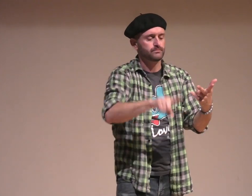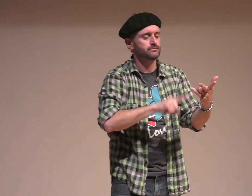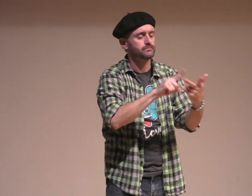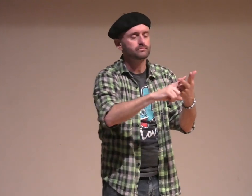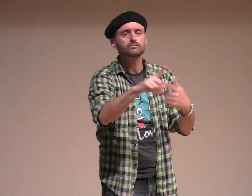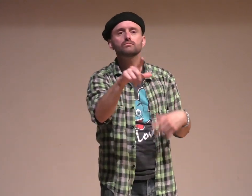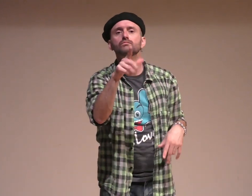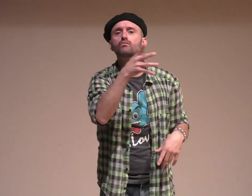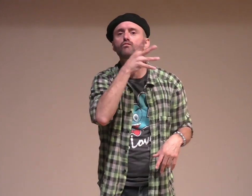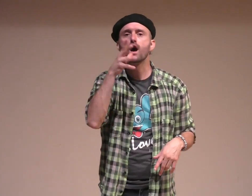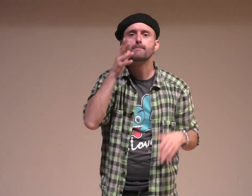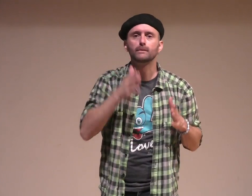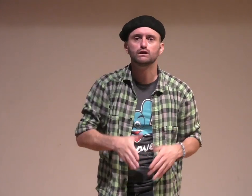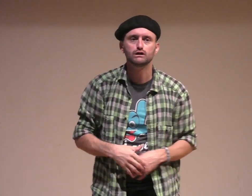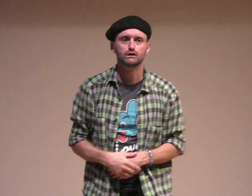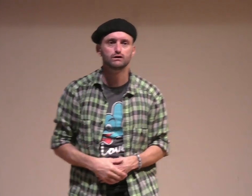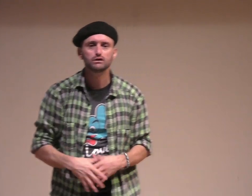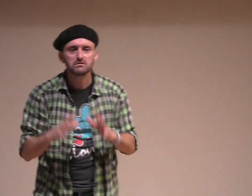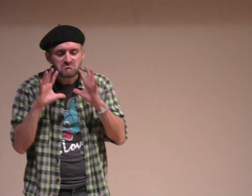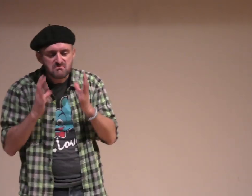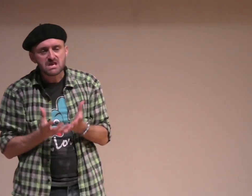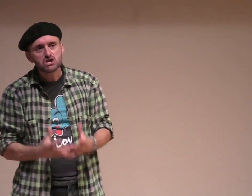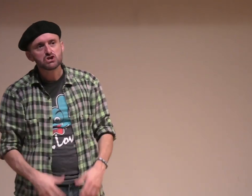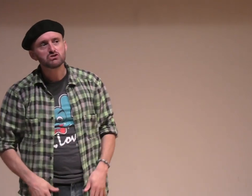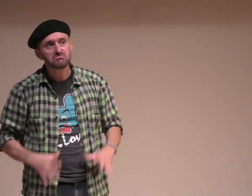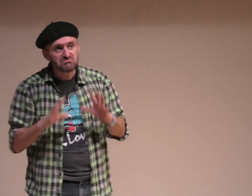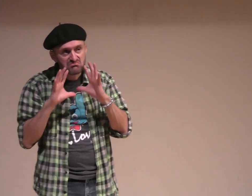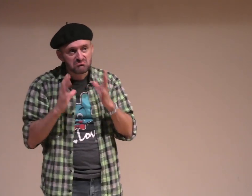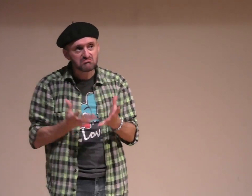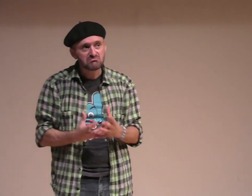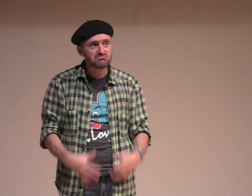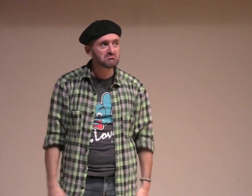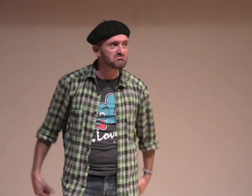There's a rooster. There's a farmer with a beard.